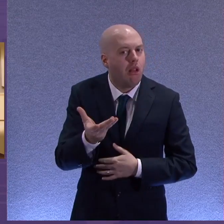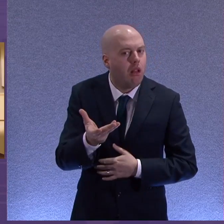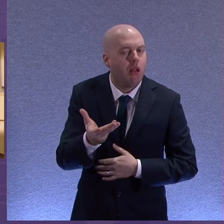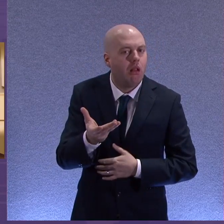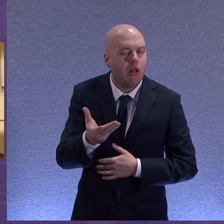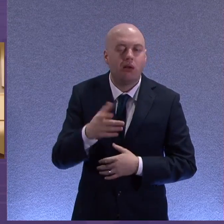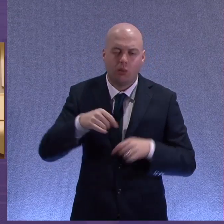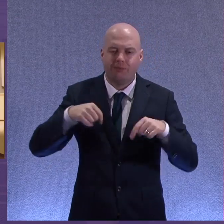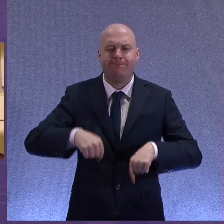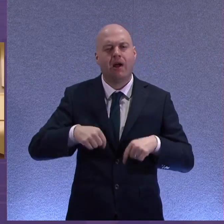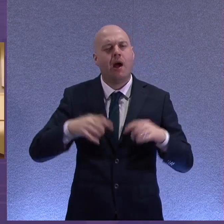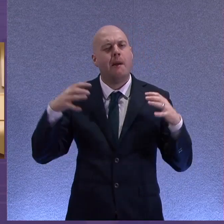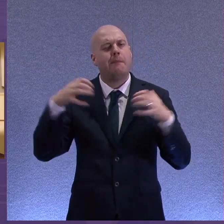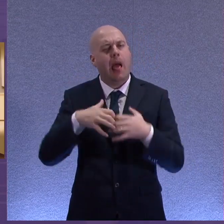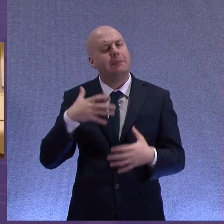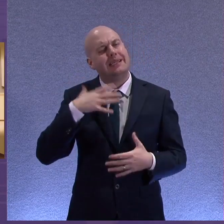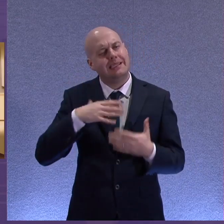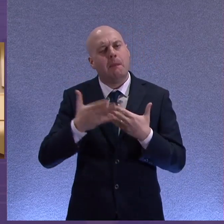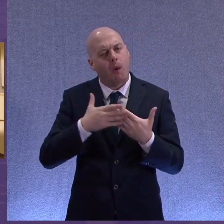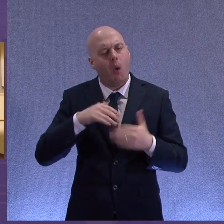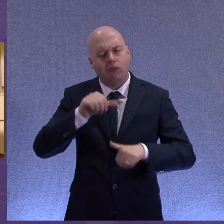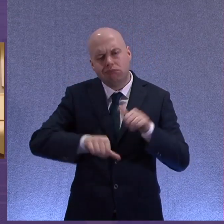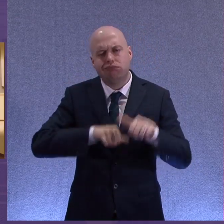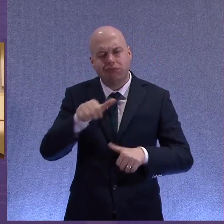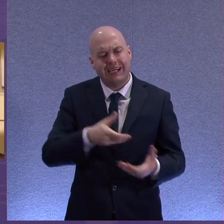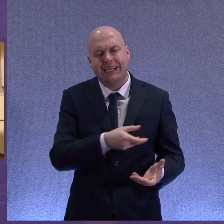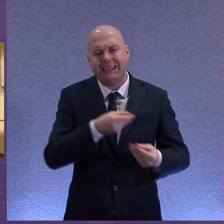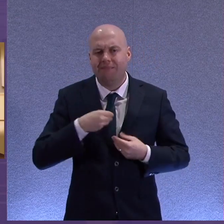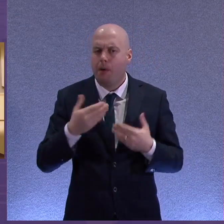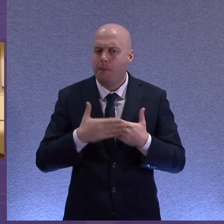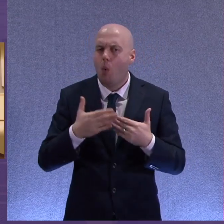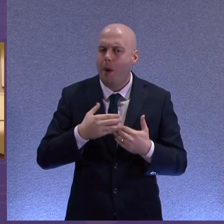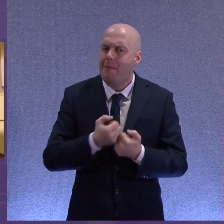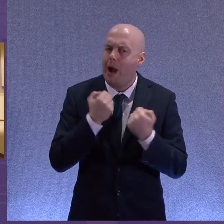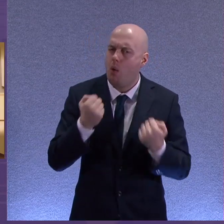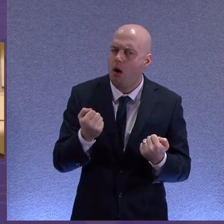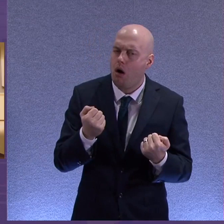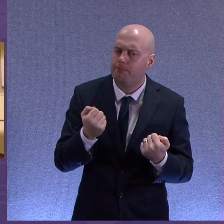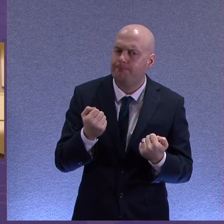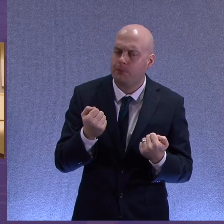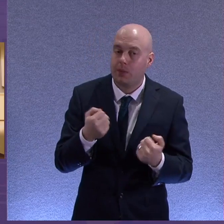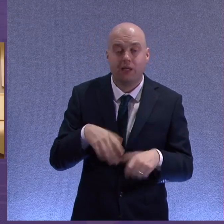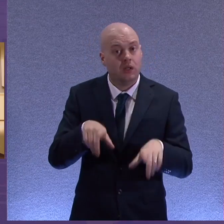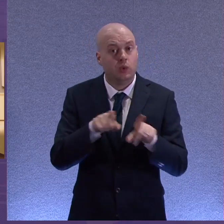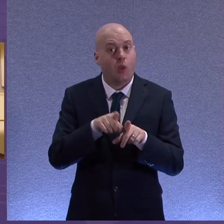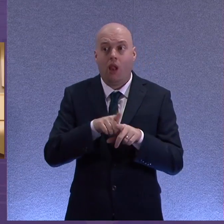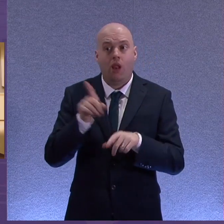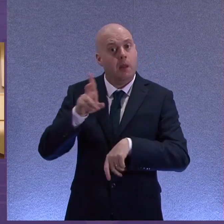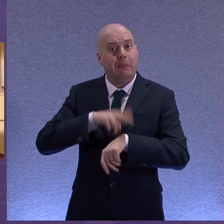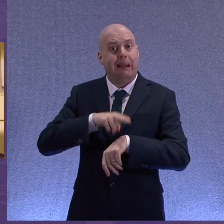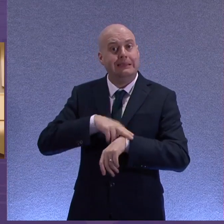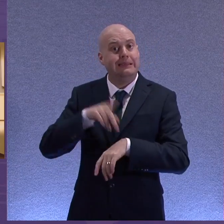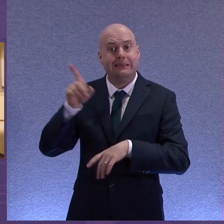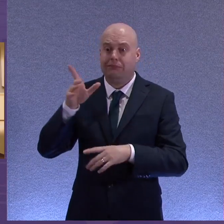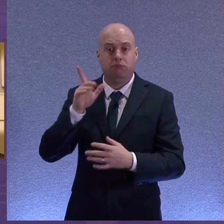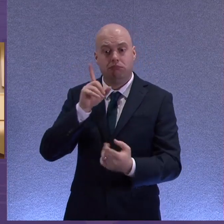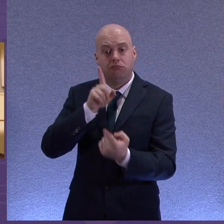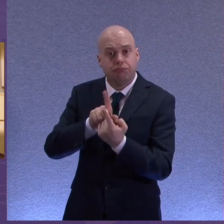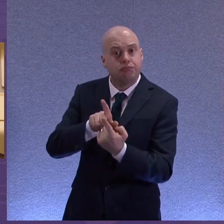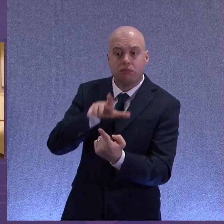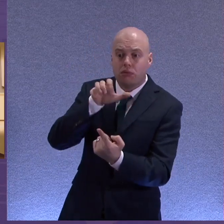more stringent powers, but also powers that can be used, frankly, on the spot, as opposed to necessarily having to go